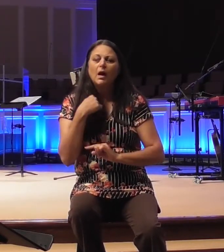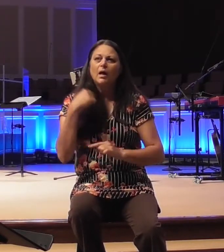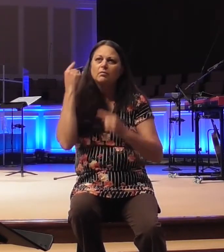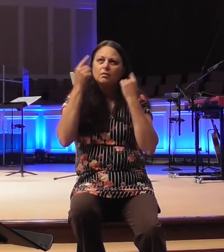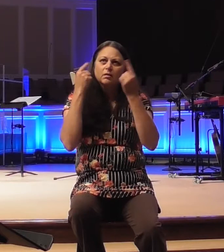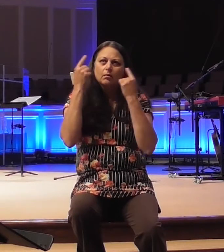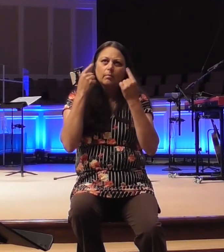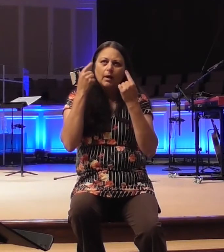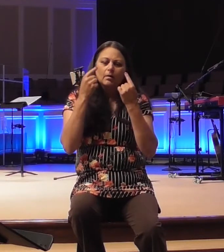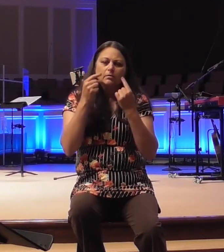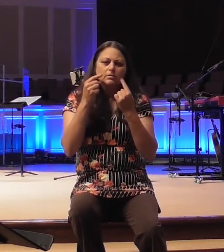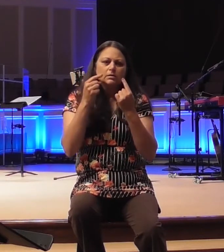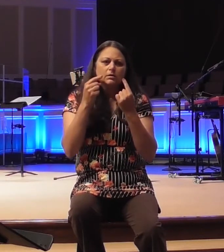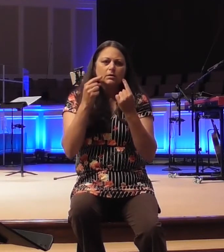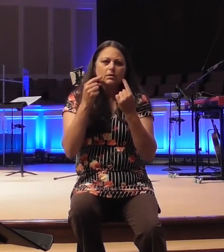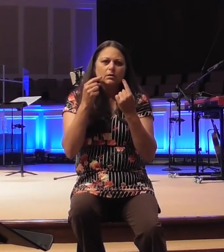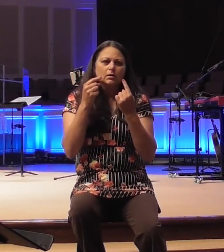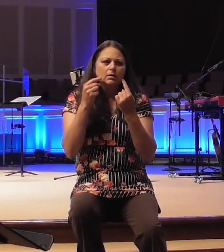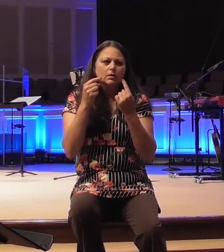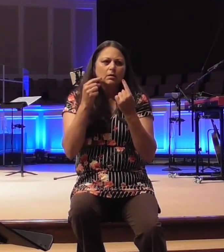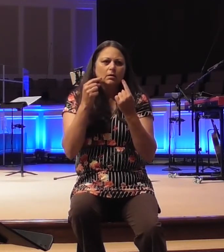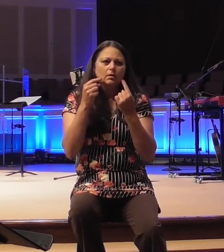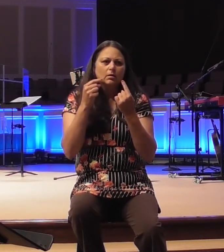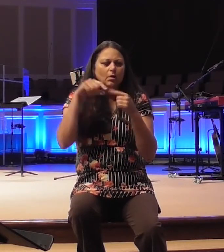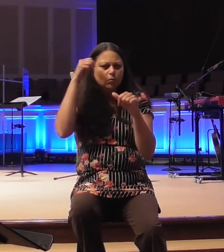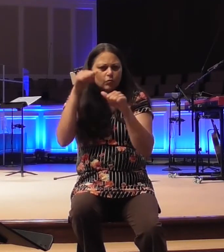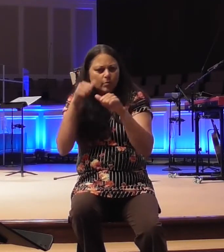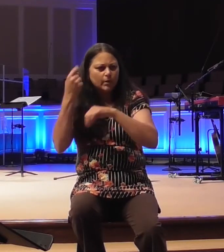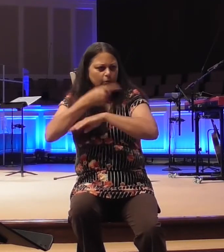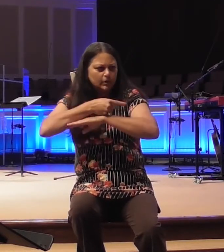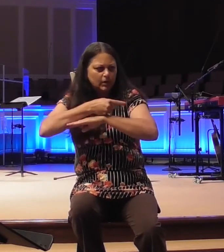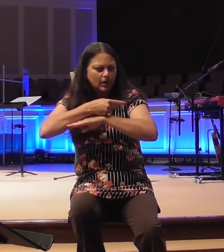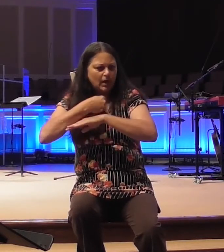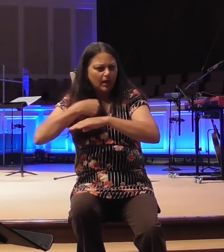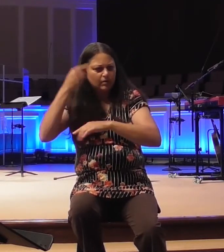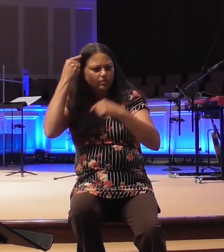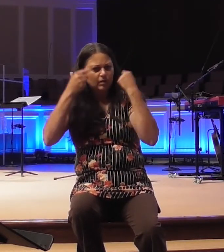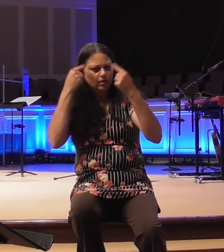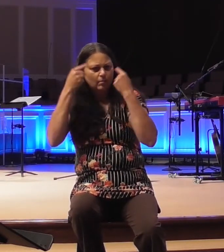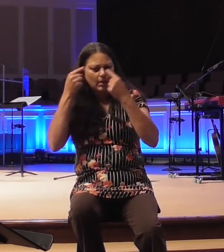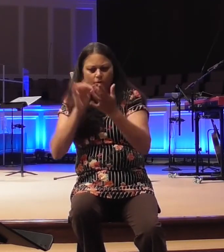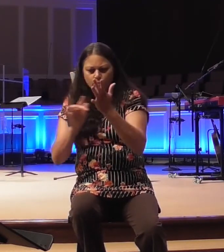this moment in the life of Jesus and his 12 disciples